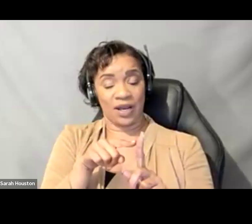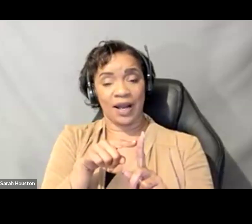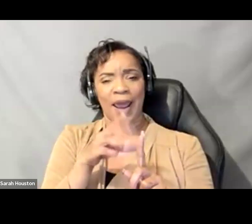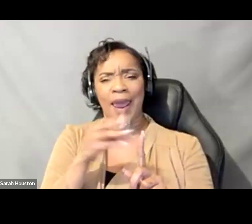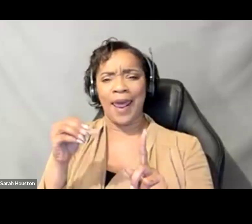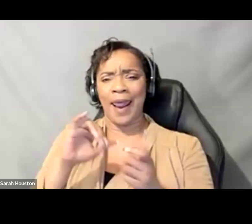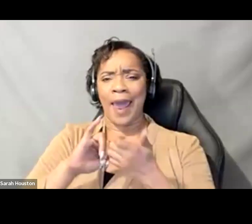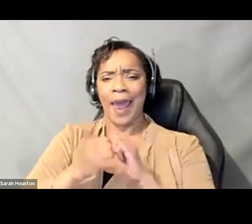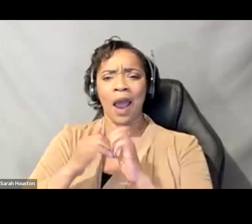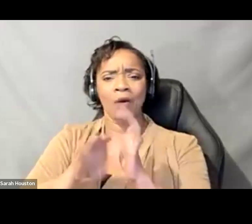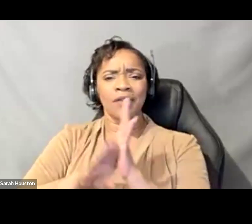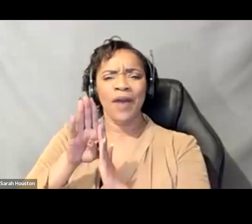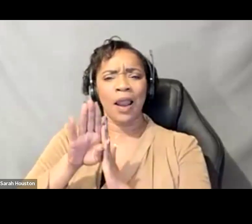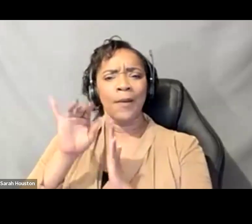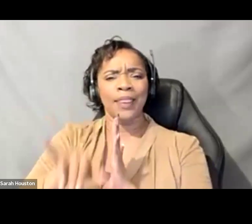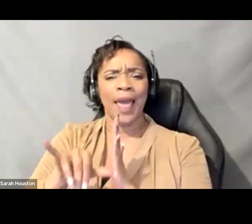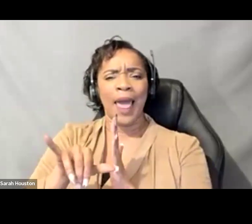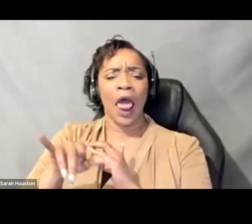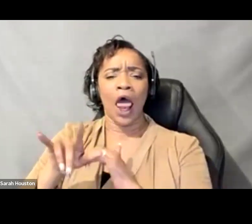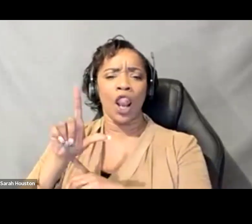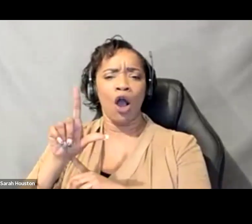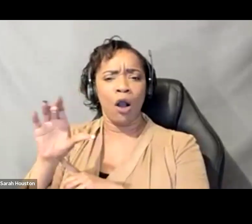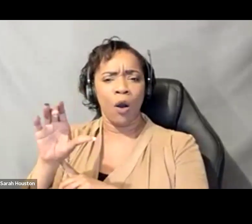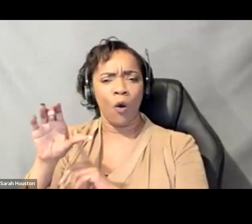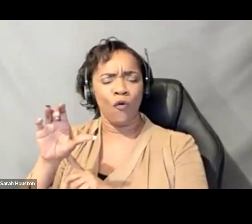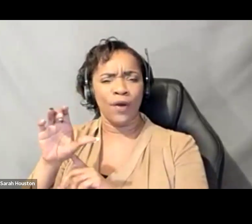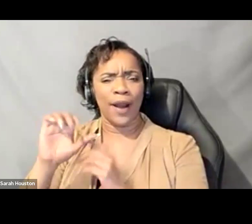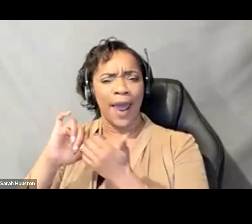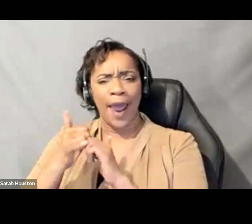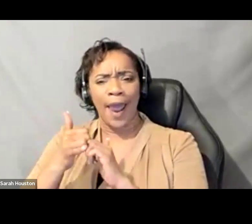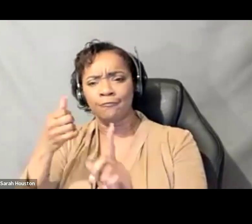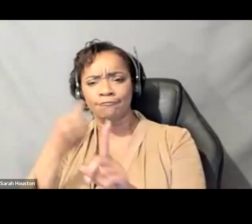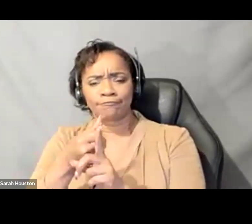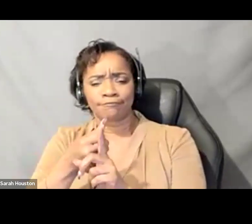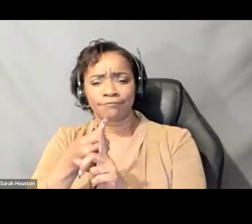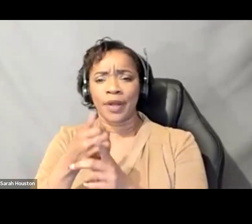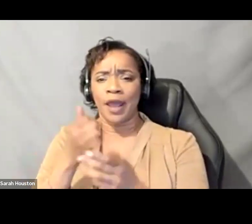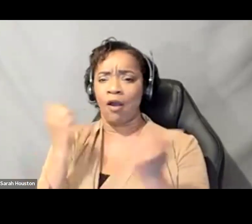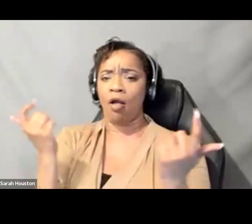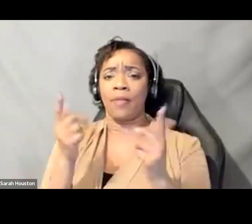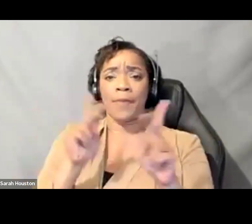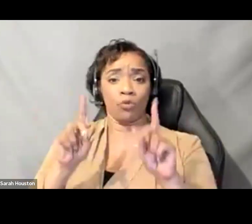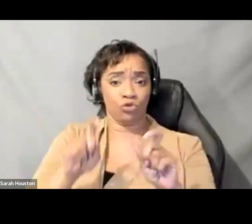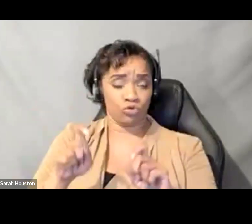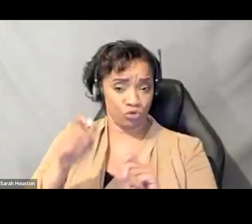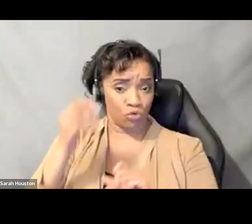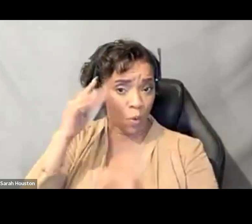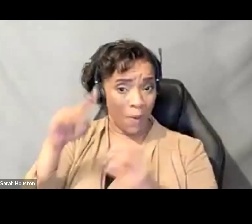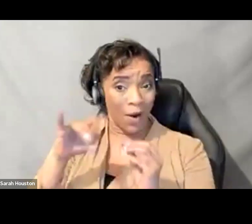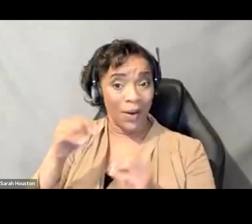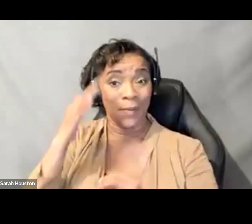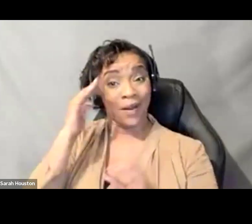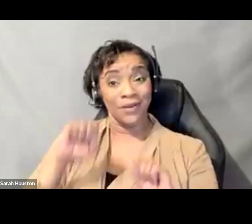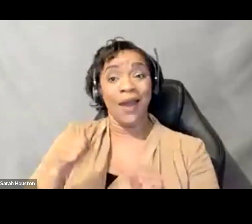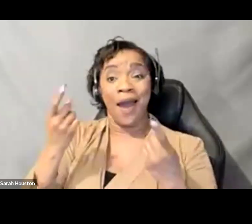COVID. And so, and it can really happen to anyone, and that's something that everyone should know. And so